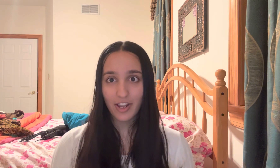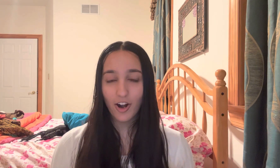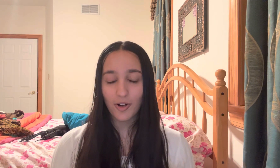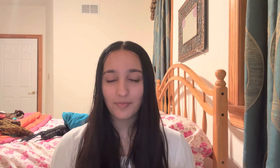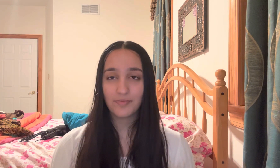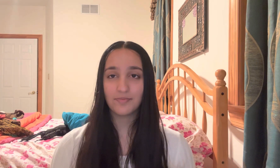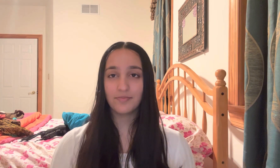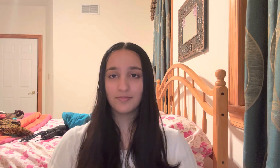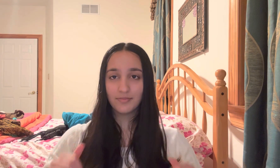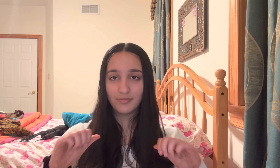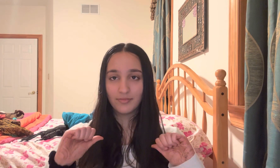are.